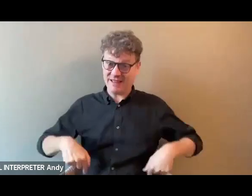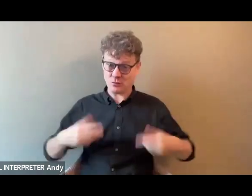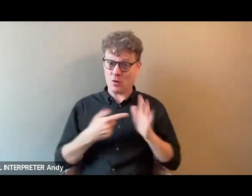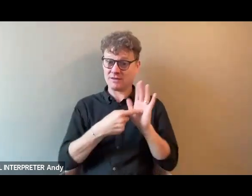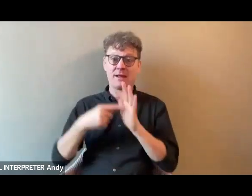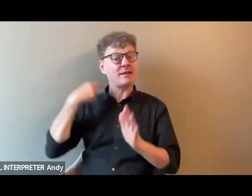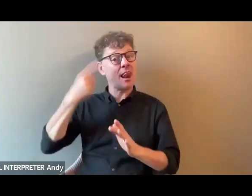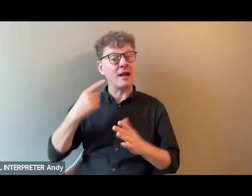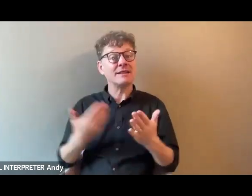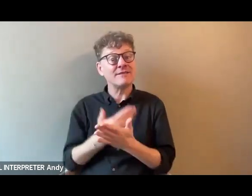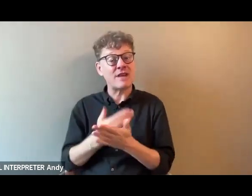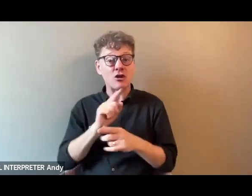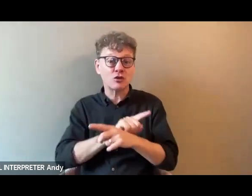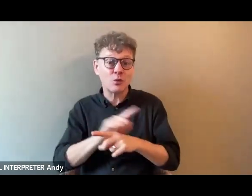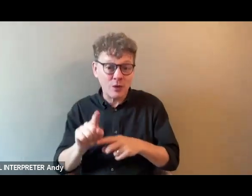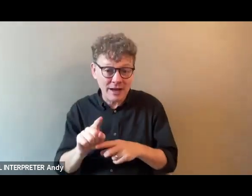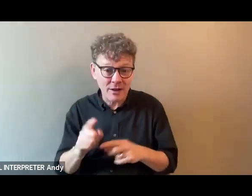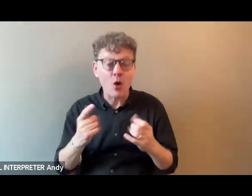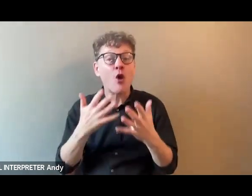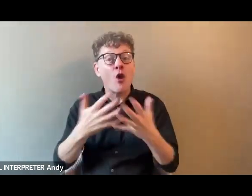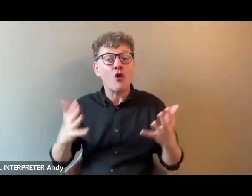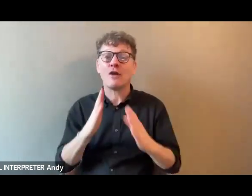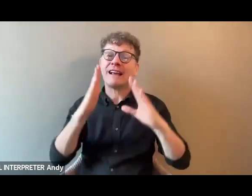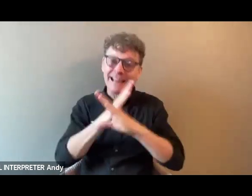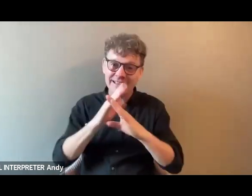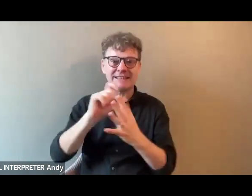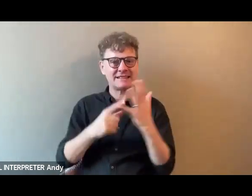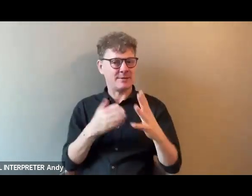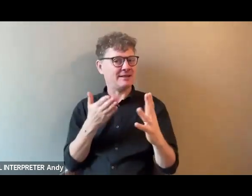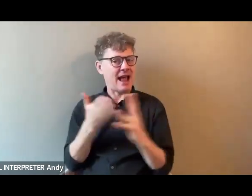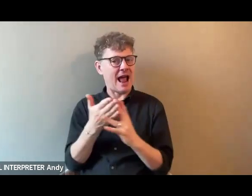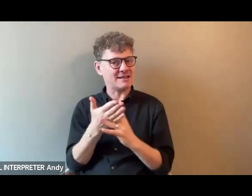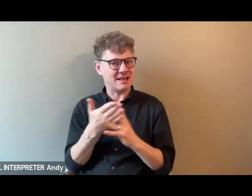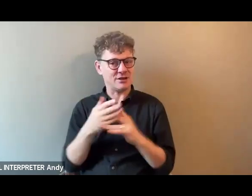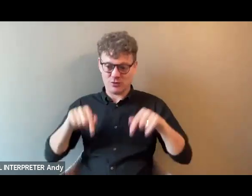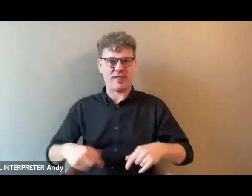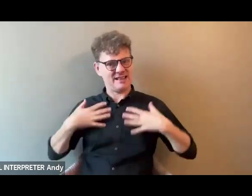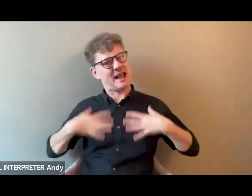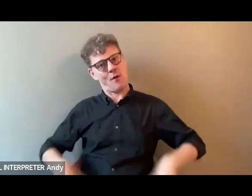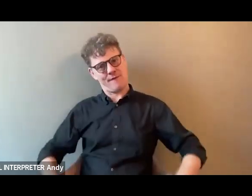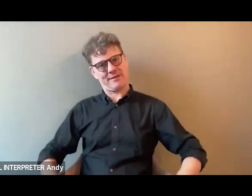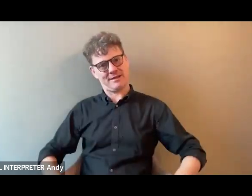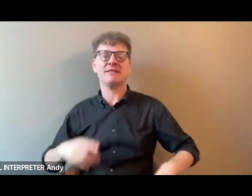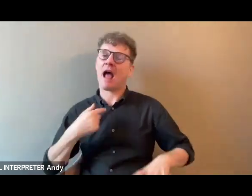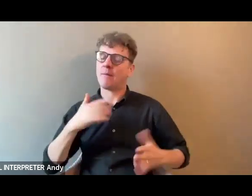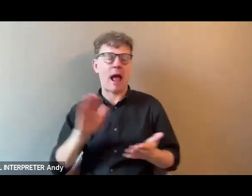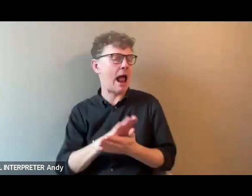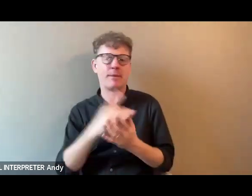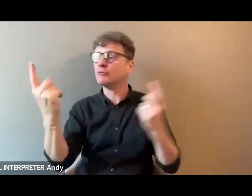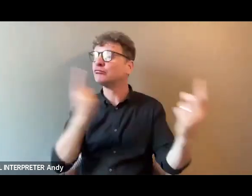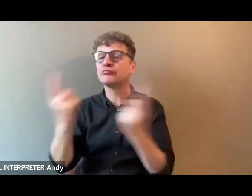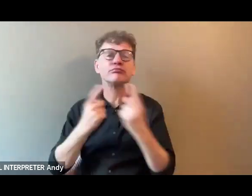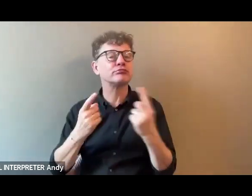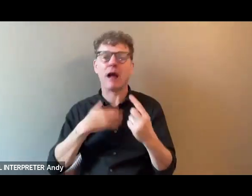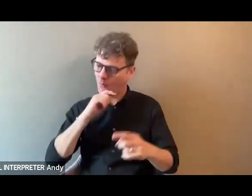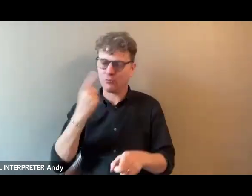There are lots of hidden disability access aspects to this project, to this outfit, which I'm very happy to discuss with anybody.